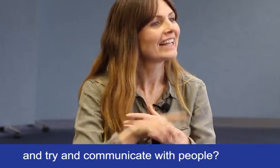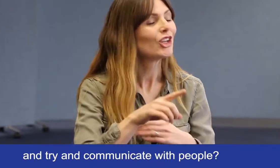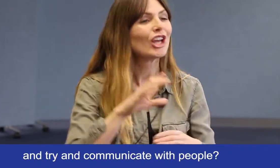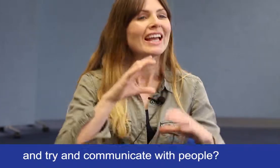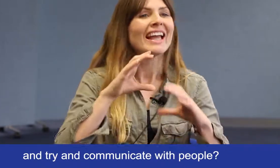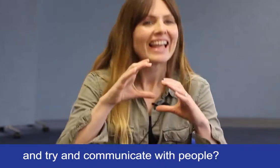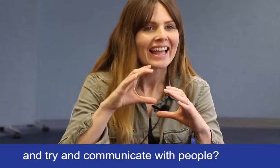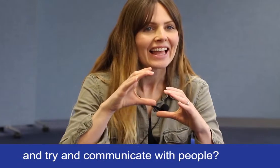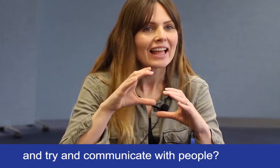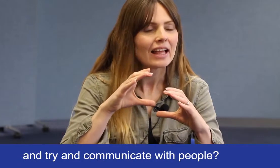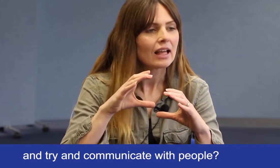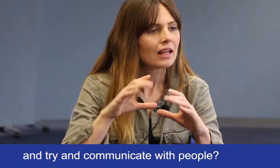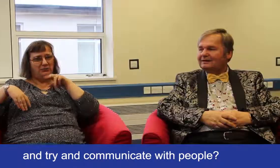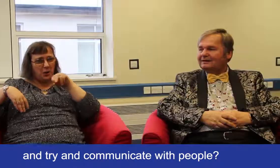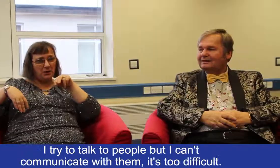communicate with people?